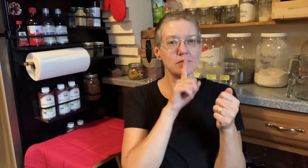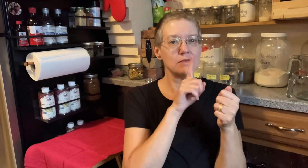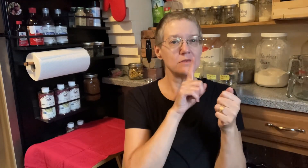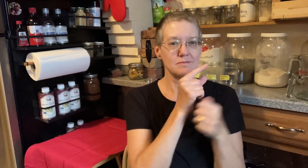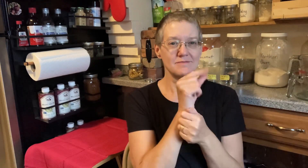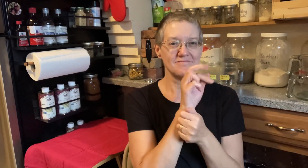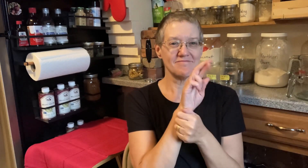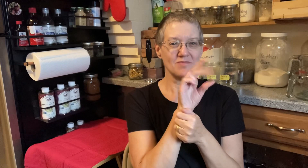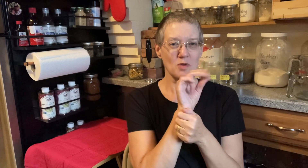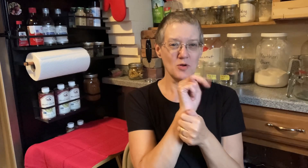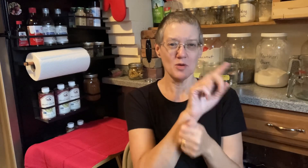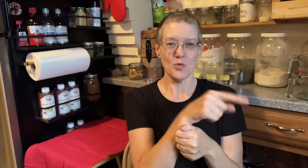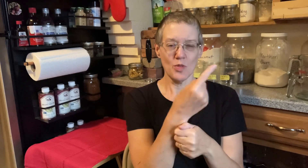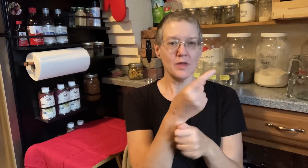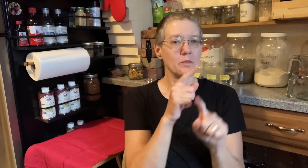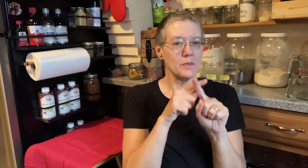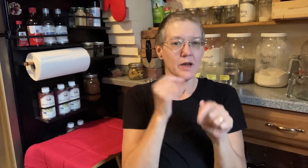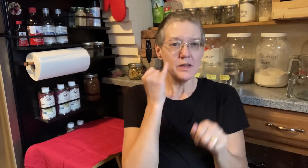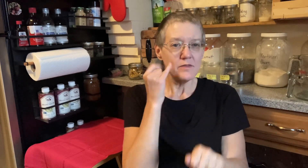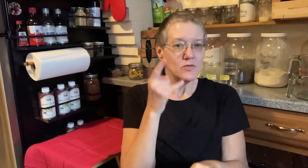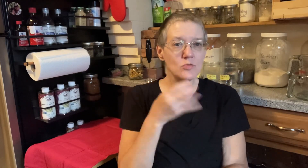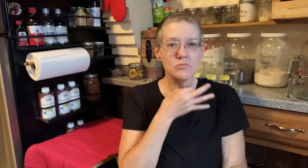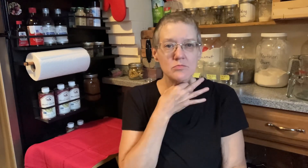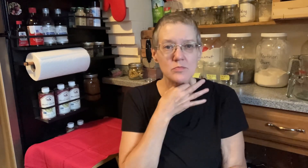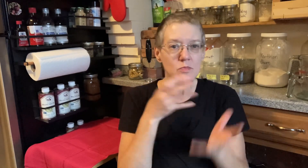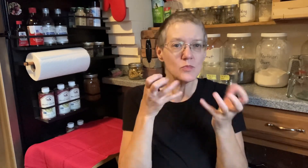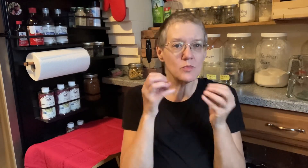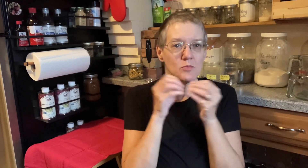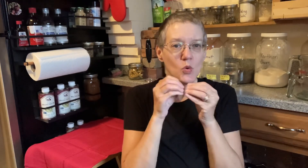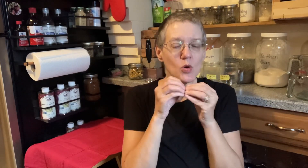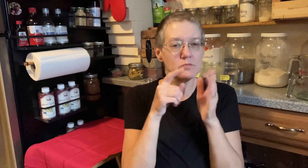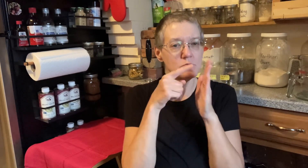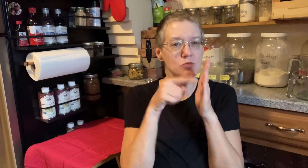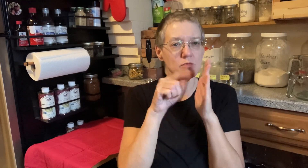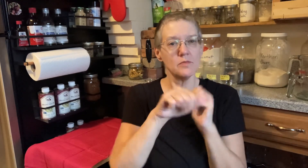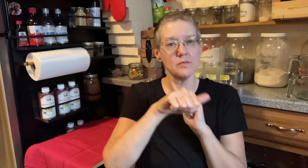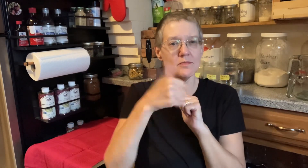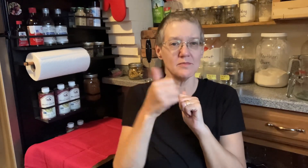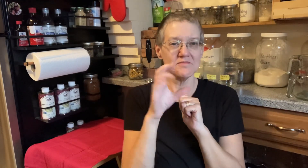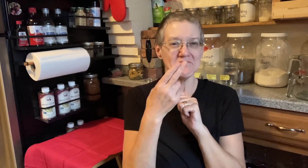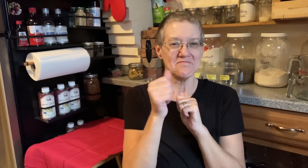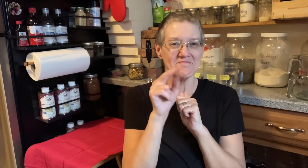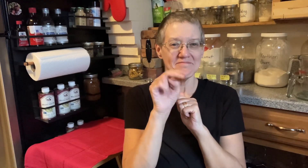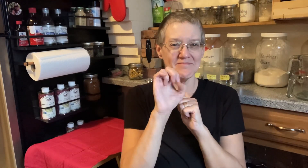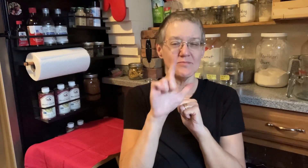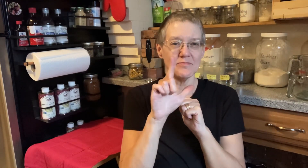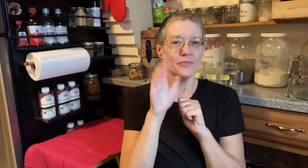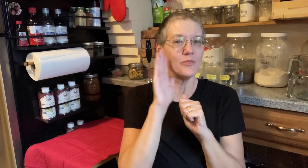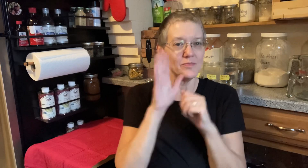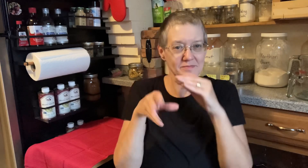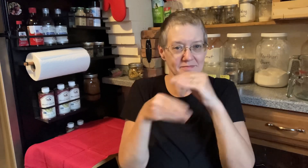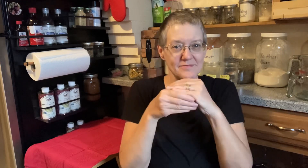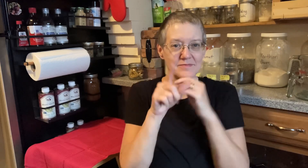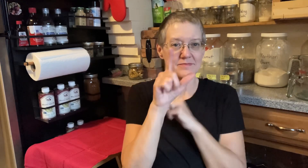videos over here. And the original channel will be about the garden. But if you're curious about more of our keto